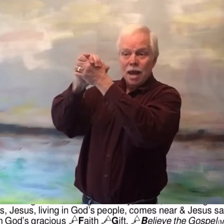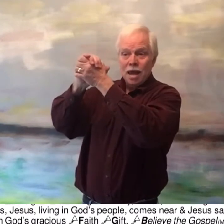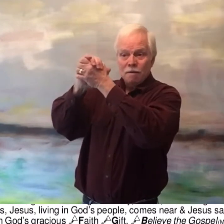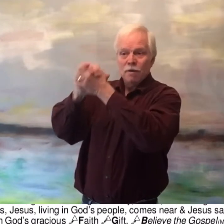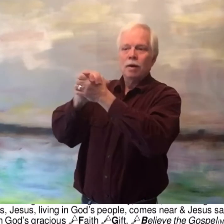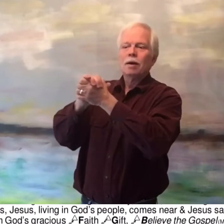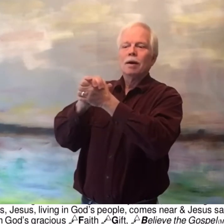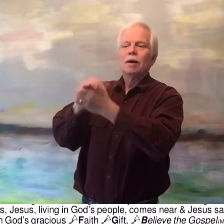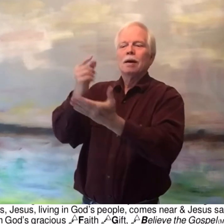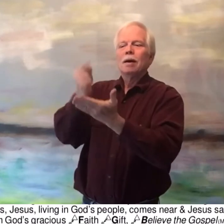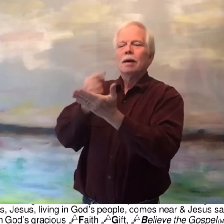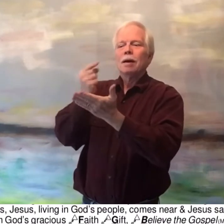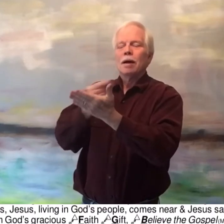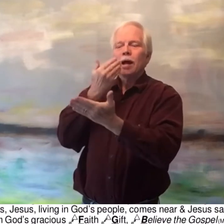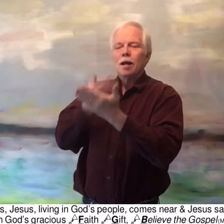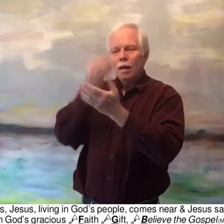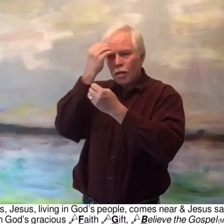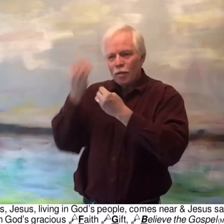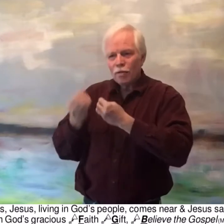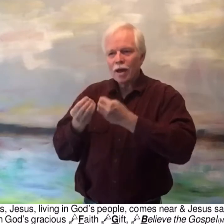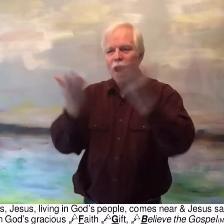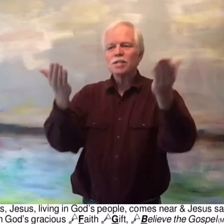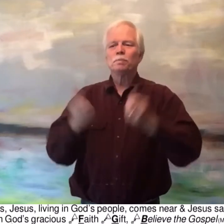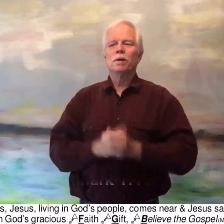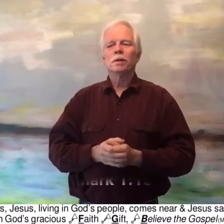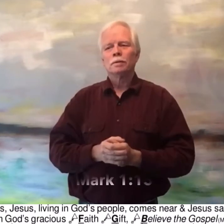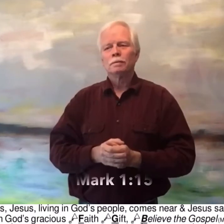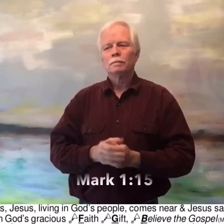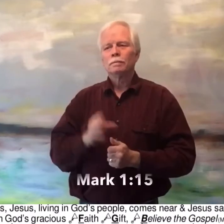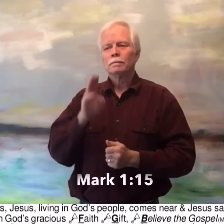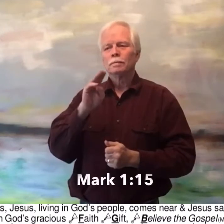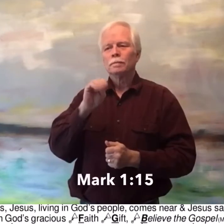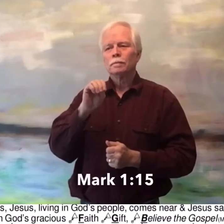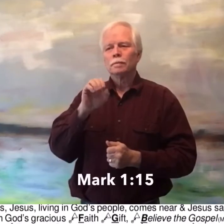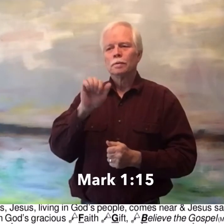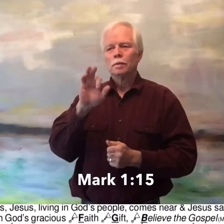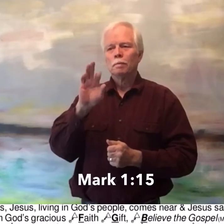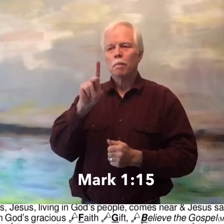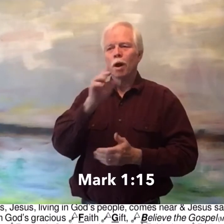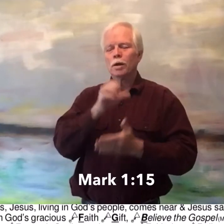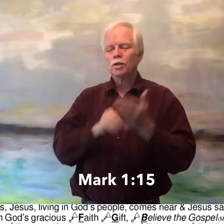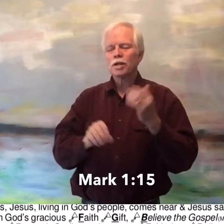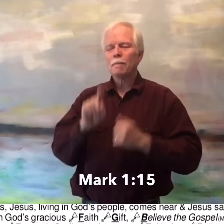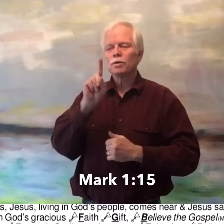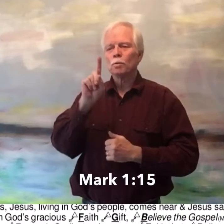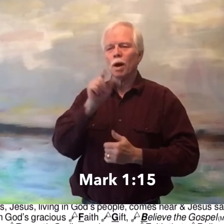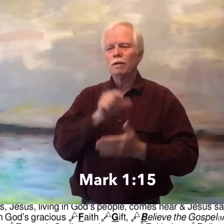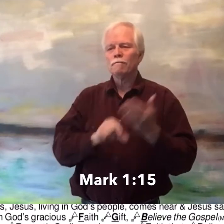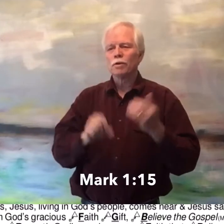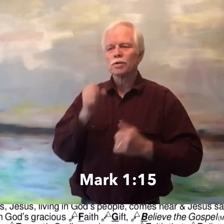the gospel. Mark chapter 1 verse